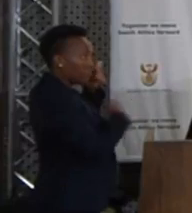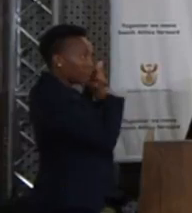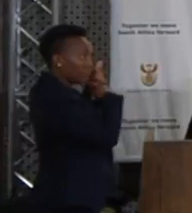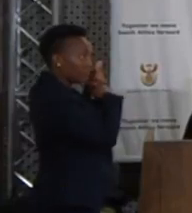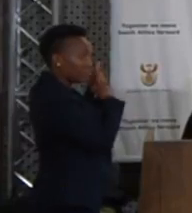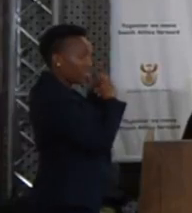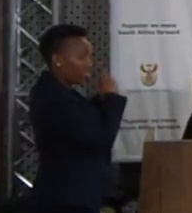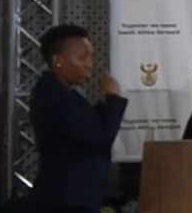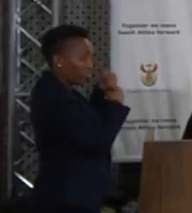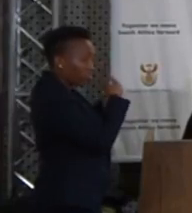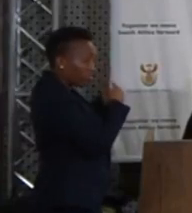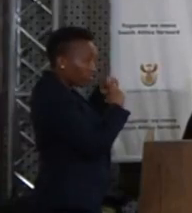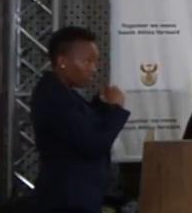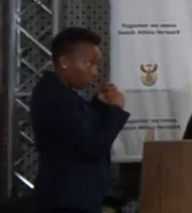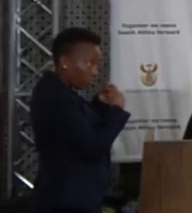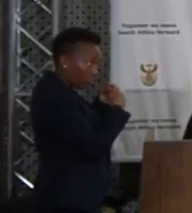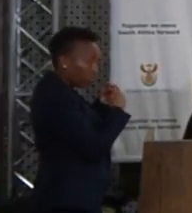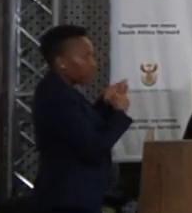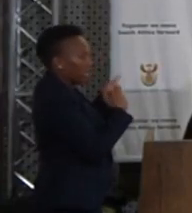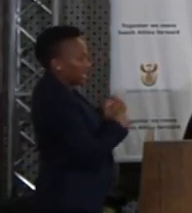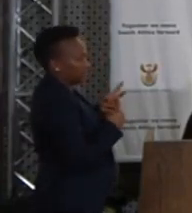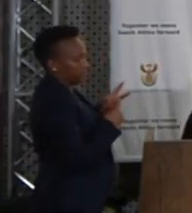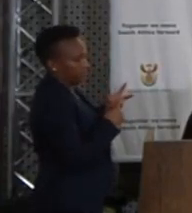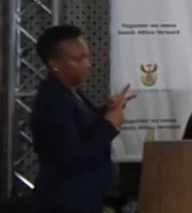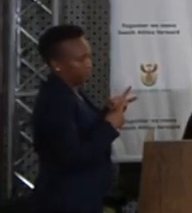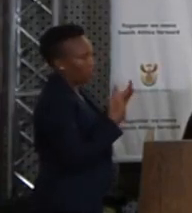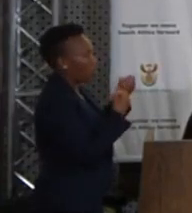Have we lost that call? The next one?